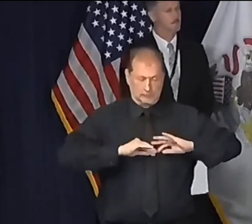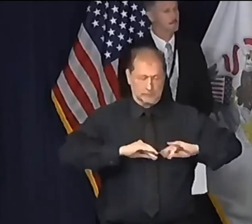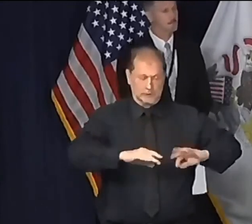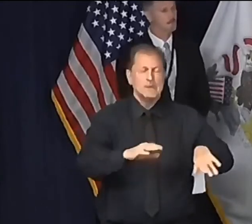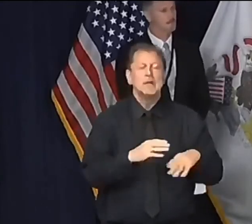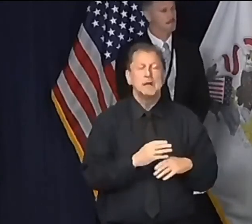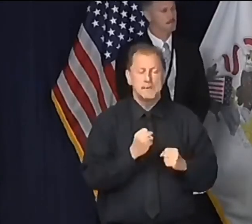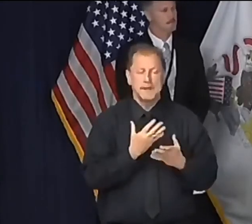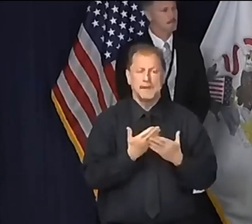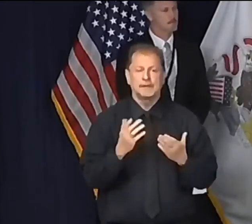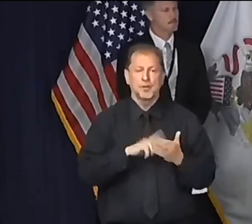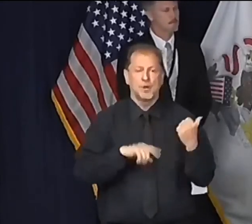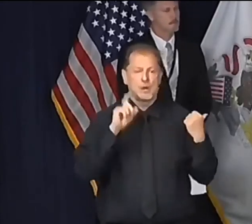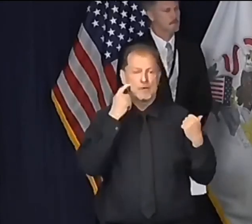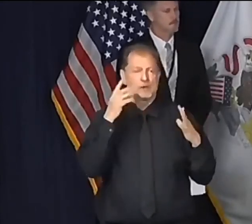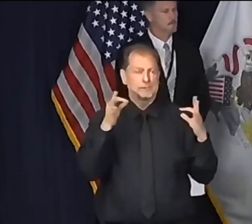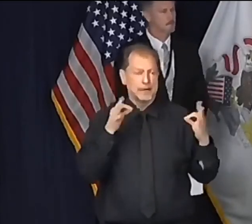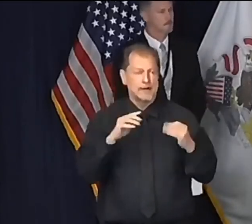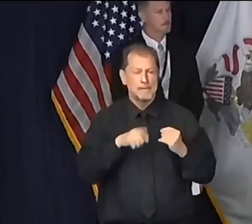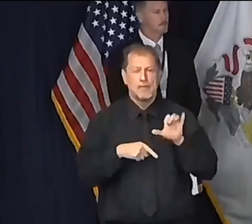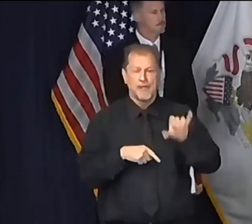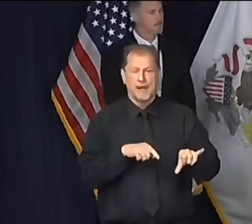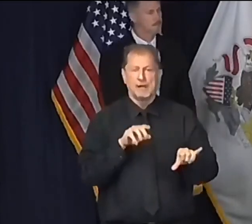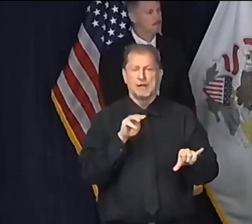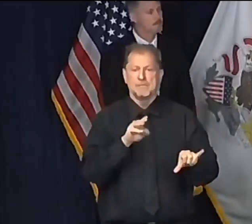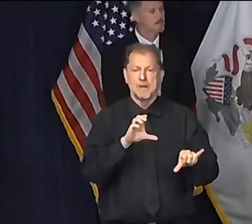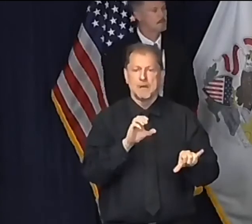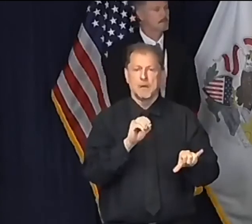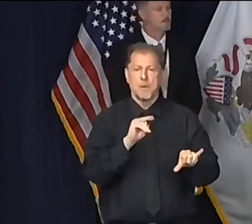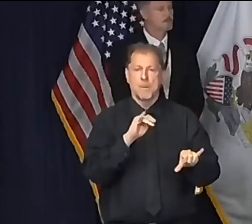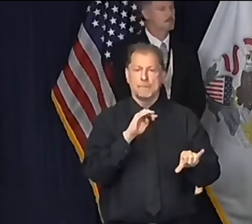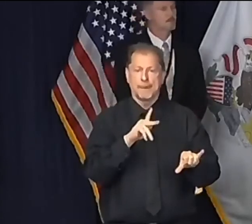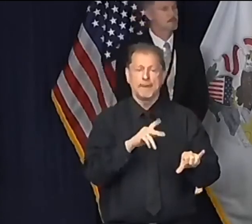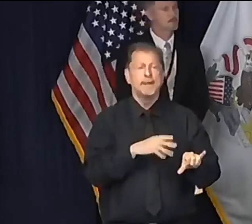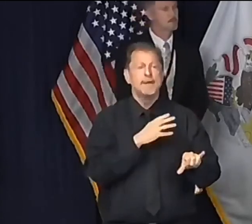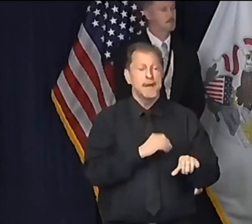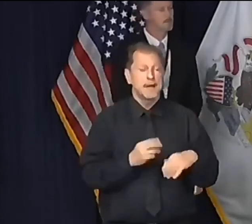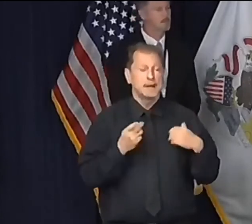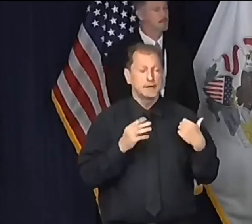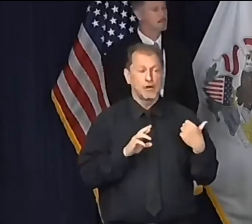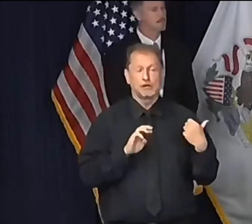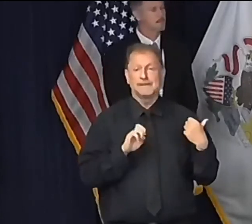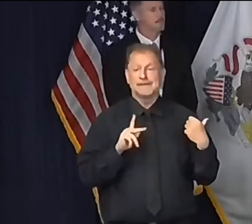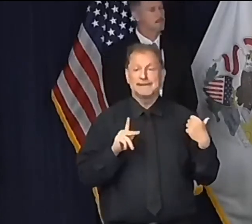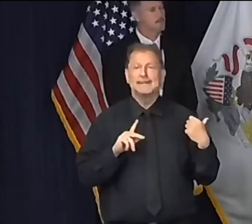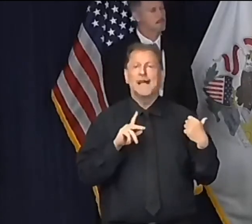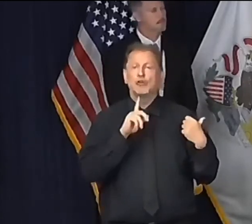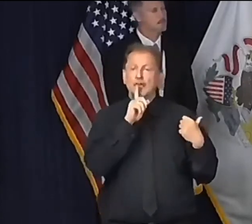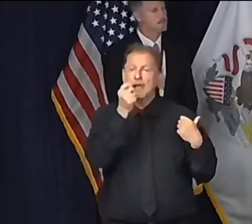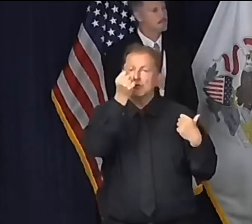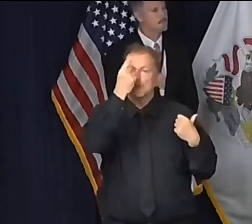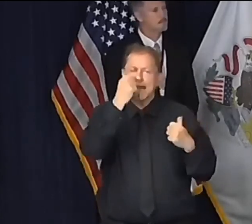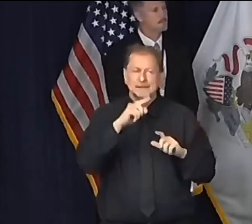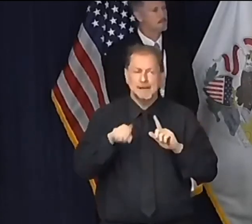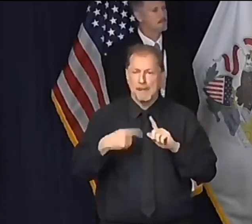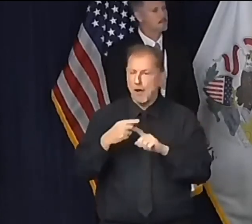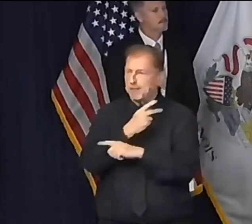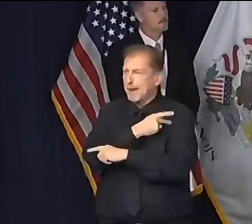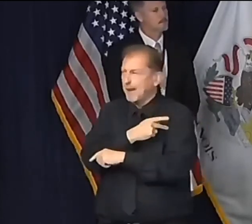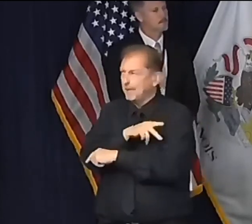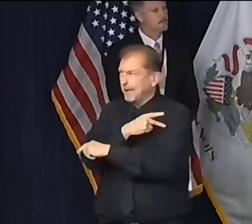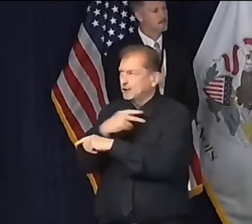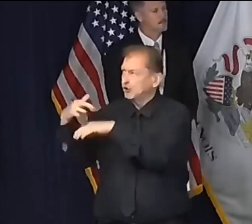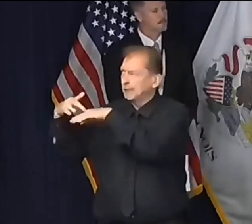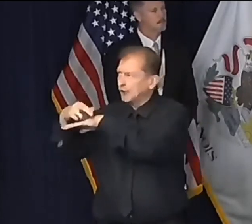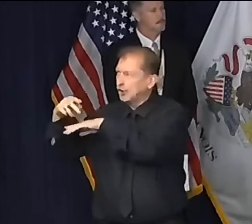talked about, occurring at McCormack Center. And of course, Dr. Zake is the one that really understands the movement of patients in that. But what